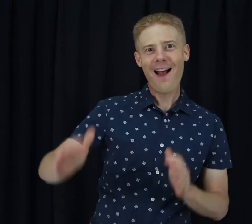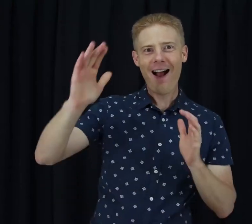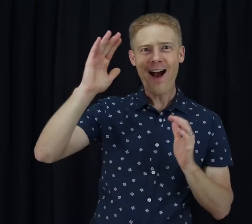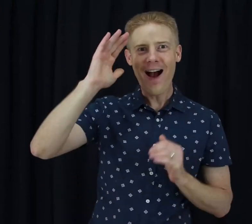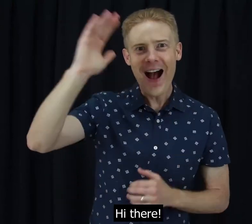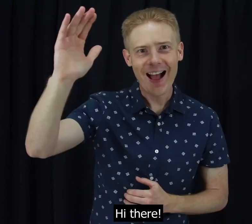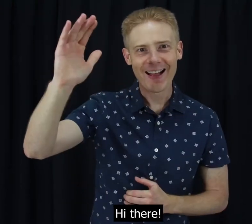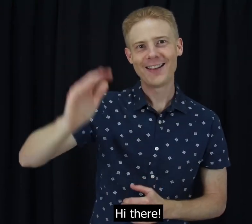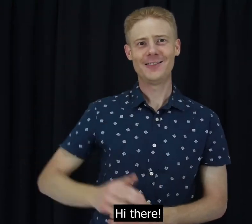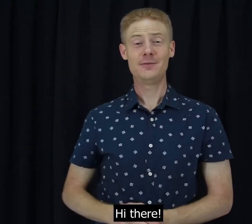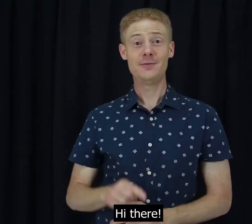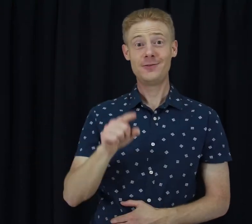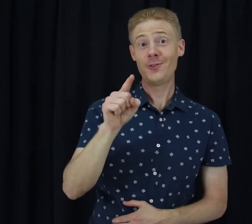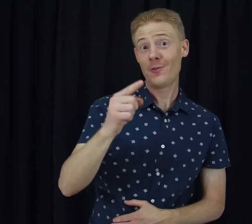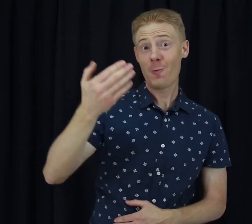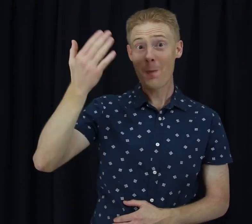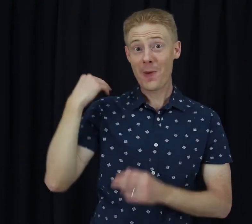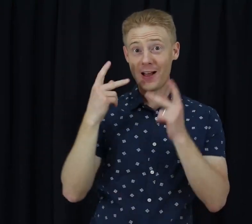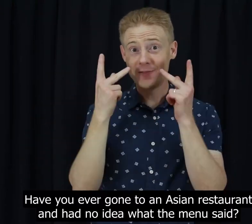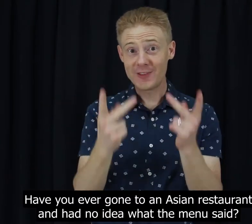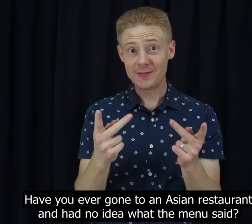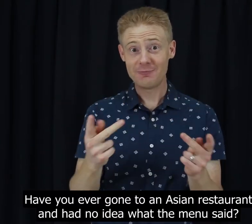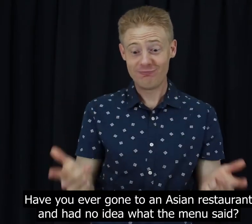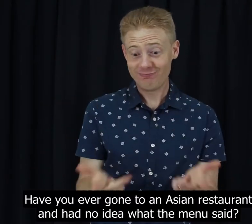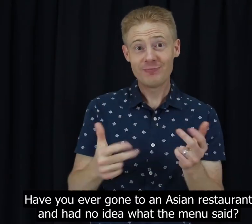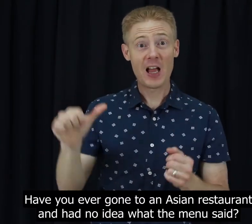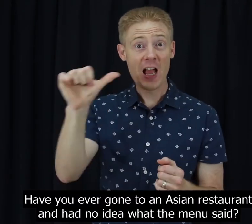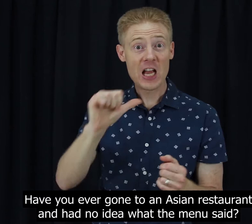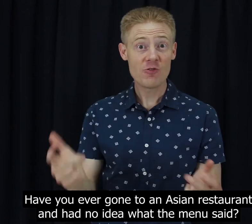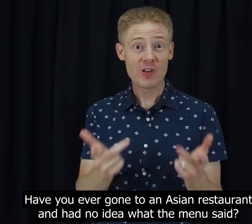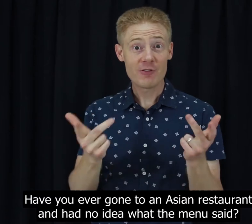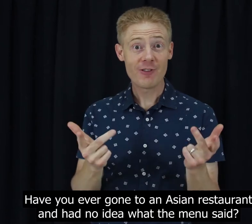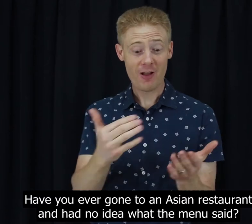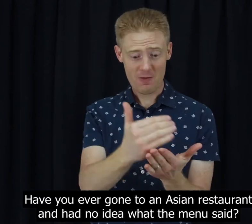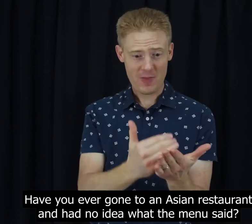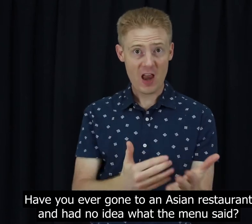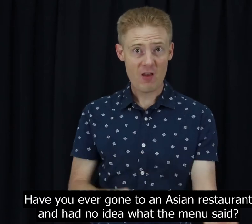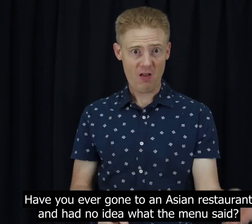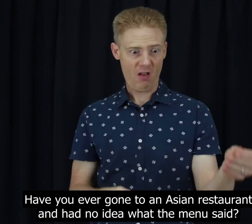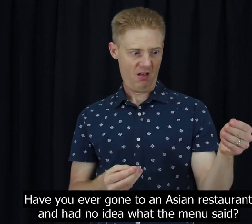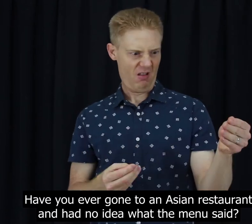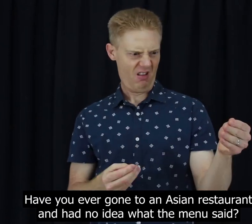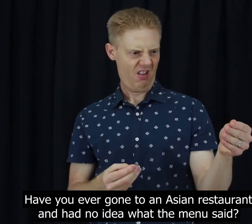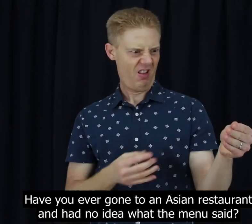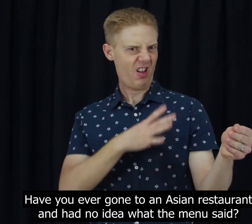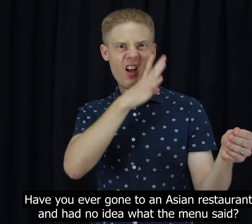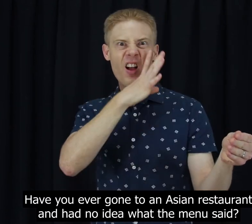Hi there. Have you ever gone to an Asian restaurant and had no idea what the menu said?